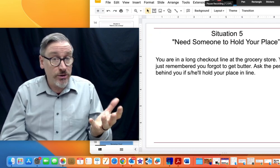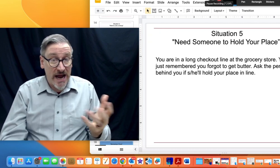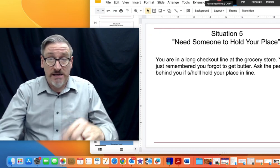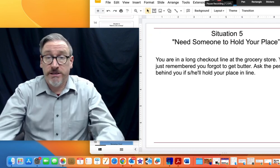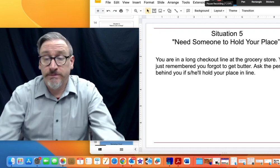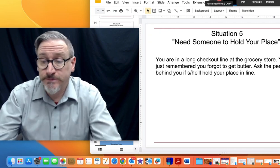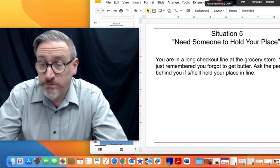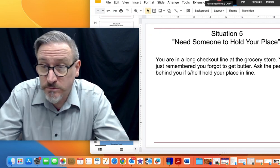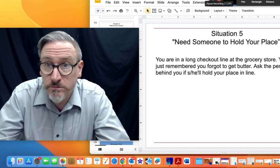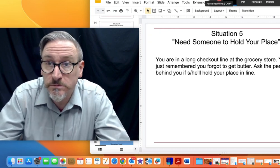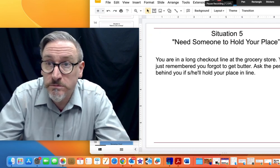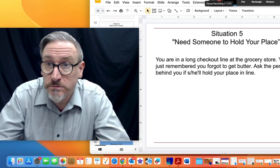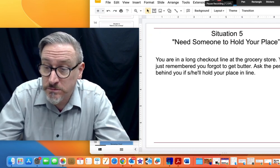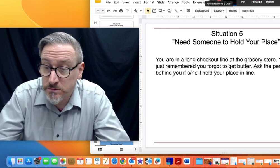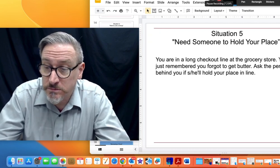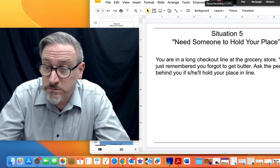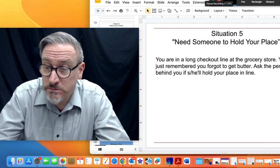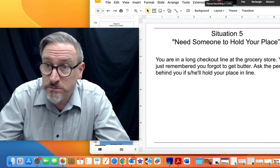So you could ask,